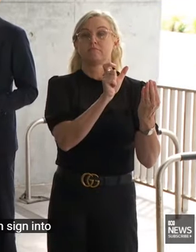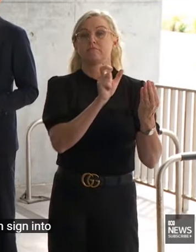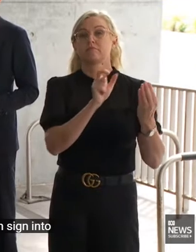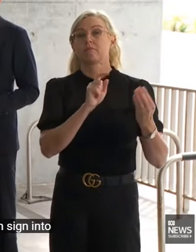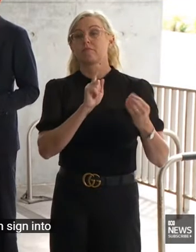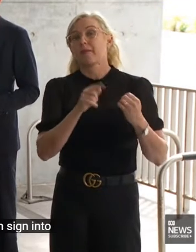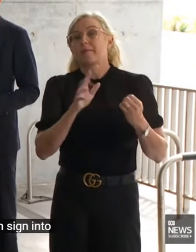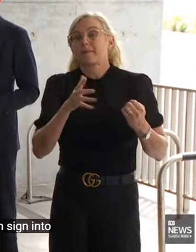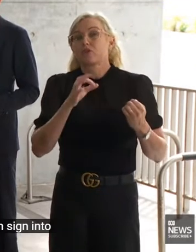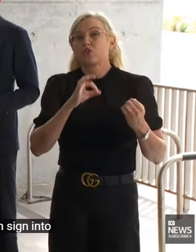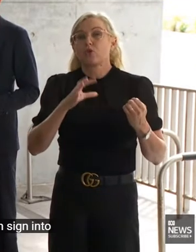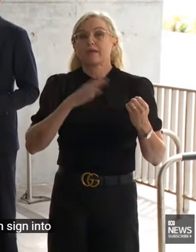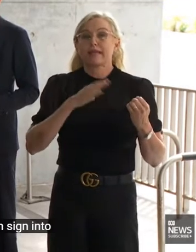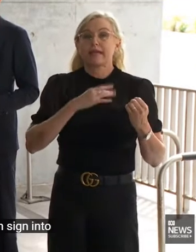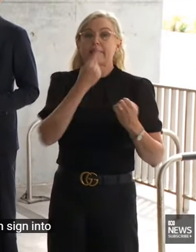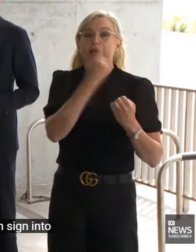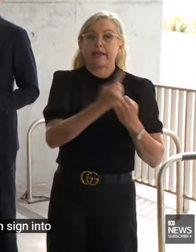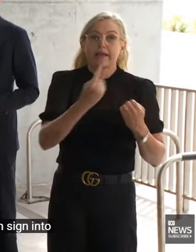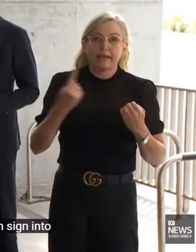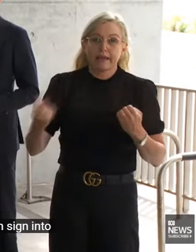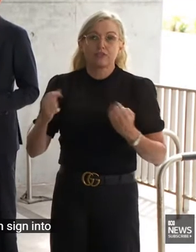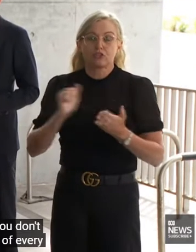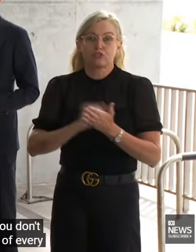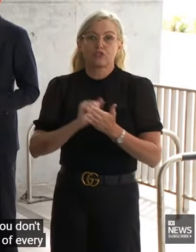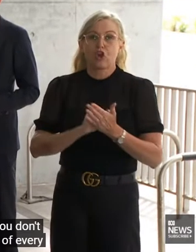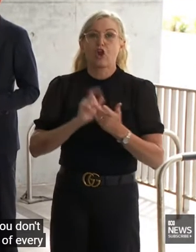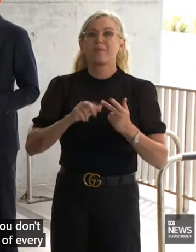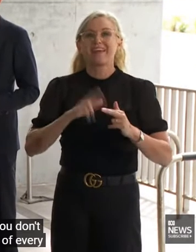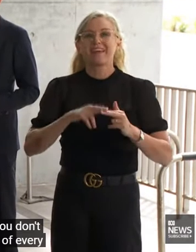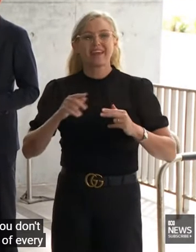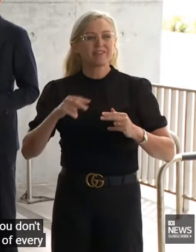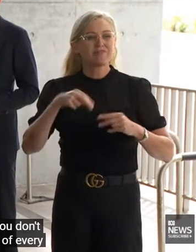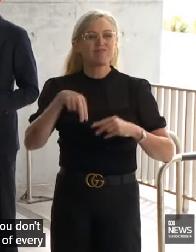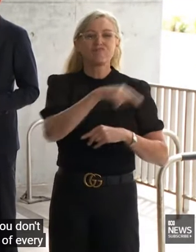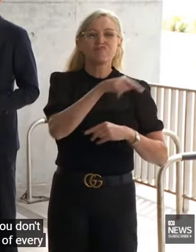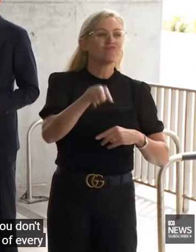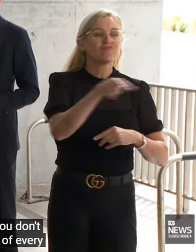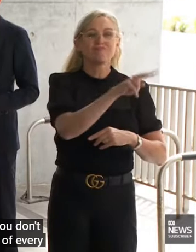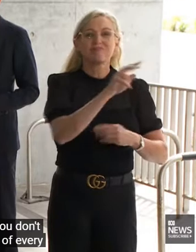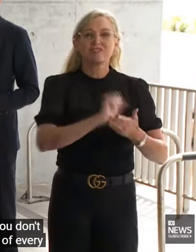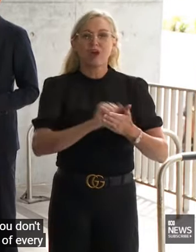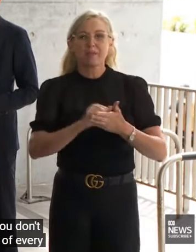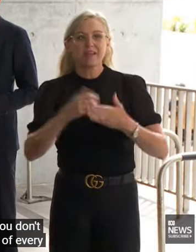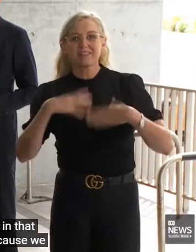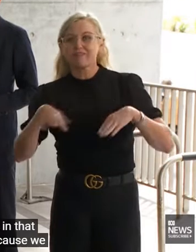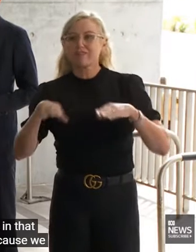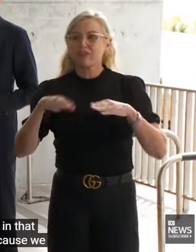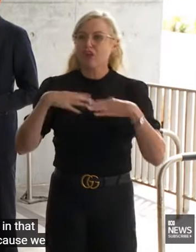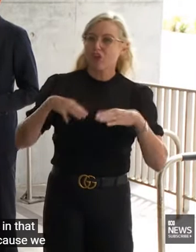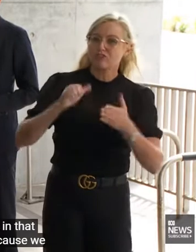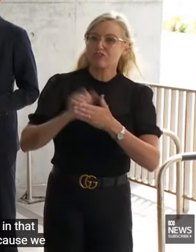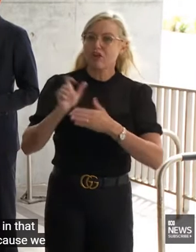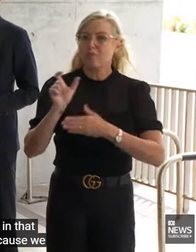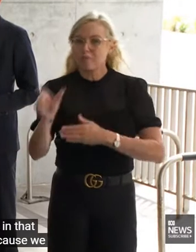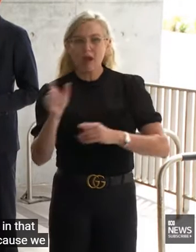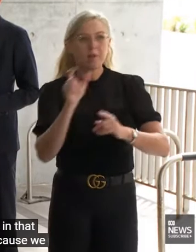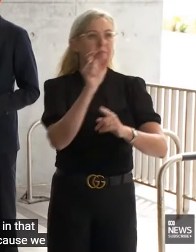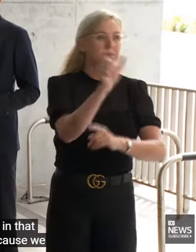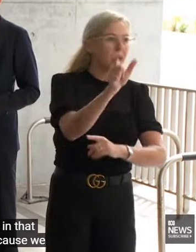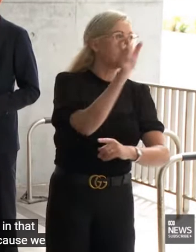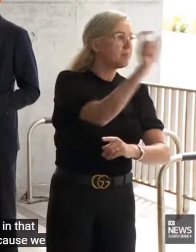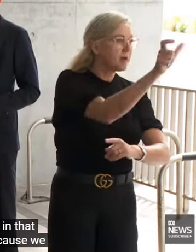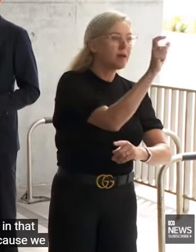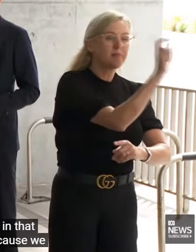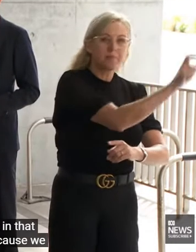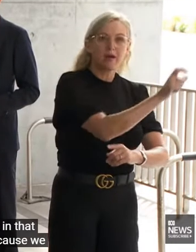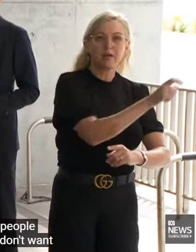points, but you don't have to stop in front of every single store in that centre. And that's because we don't want to have people bunching up there. We